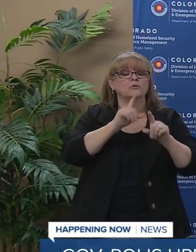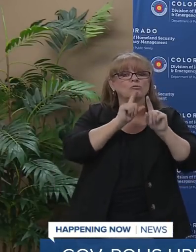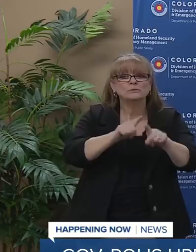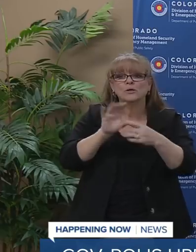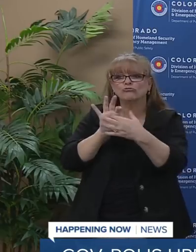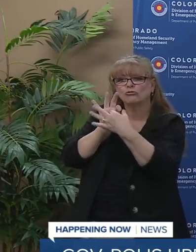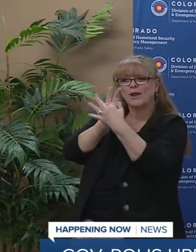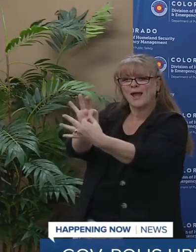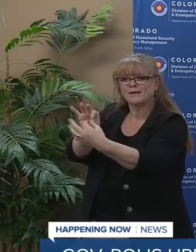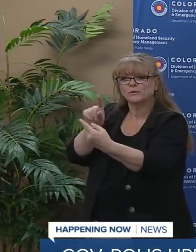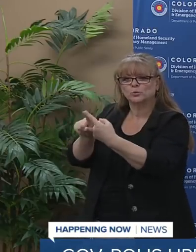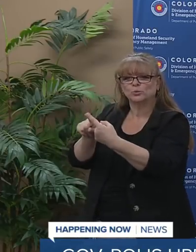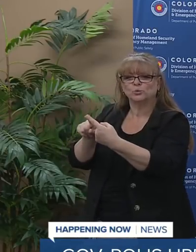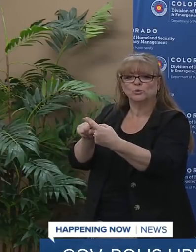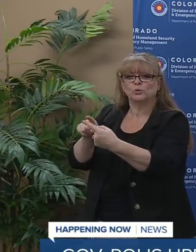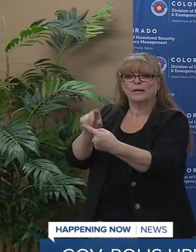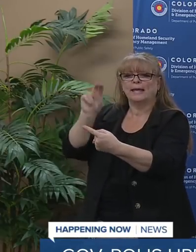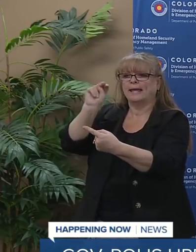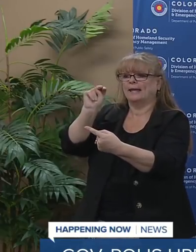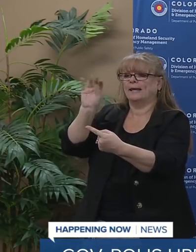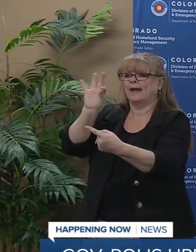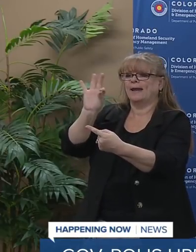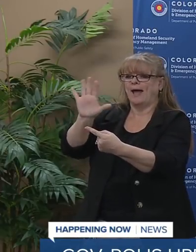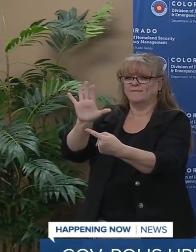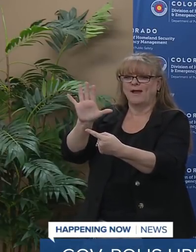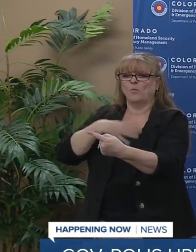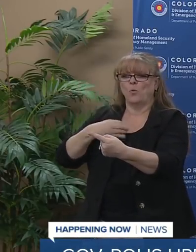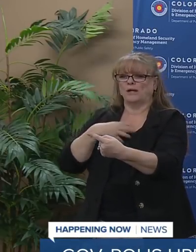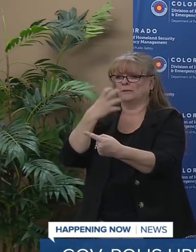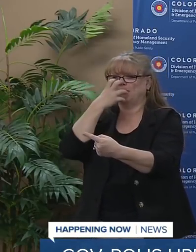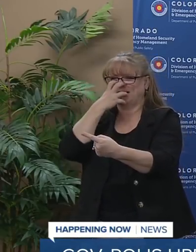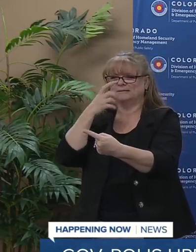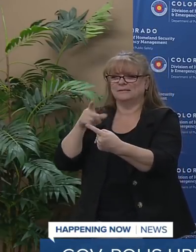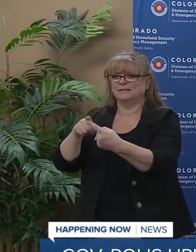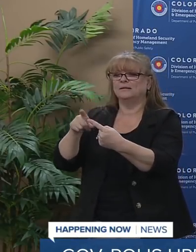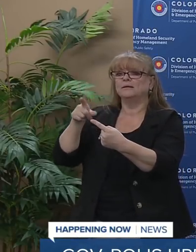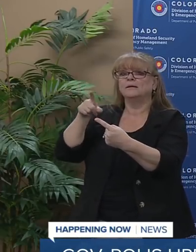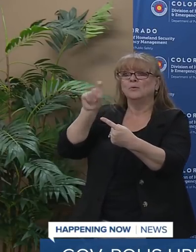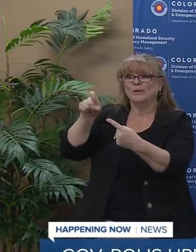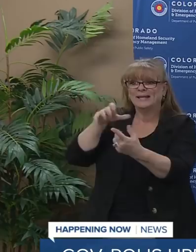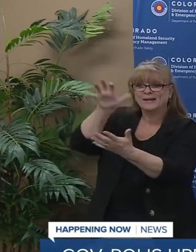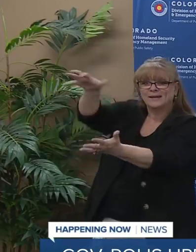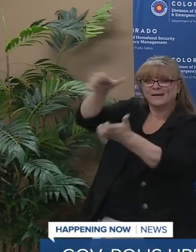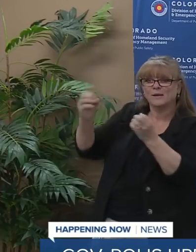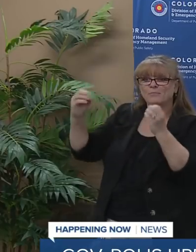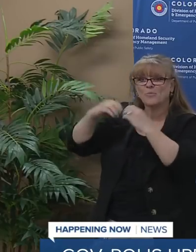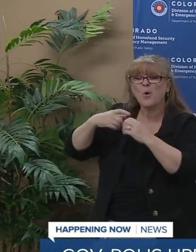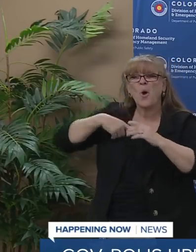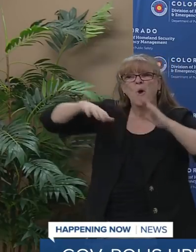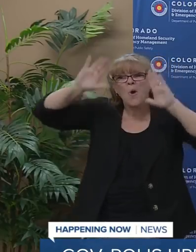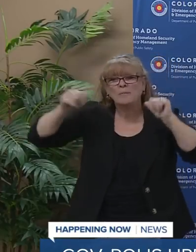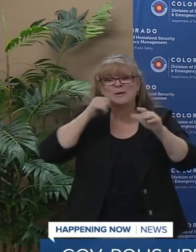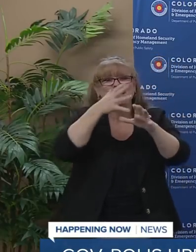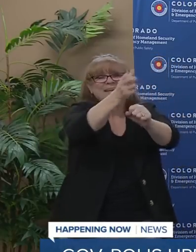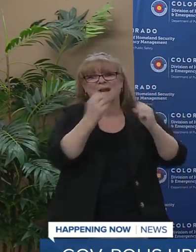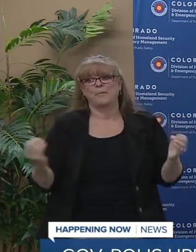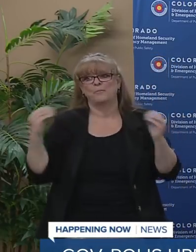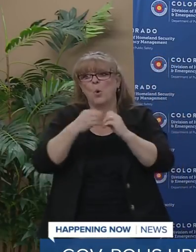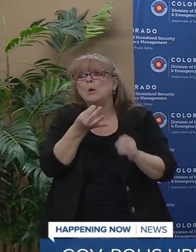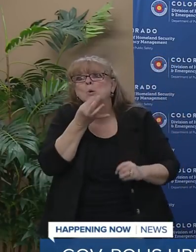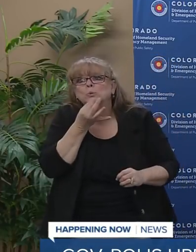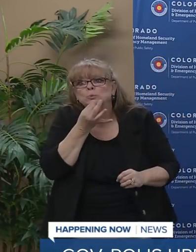the N95 masks when we have enough, which we hope that day is sooner rather than later. We know that there will be a day where we have more